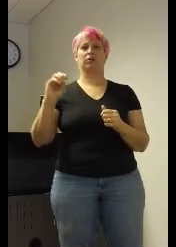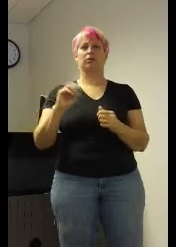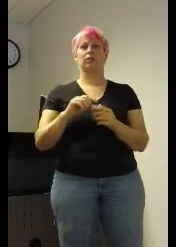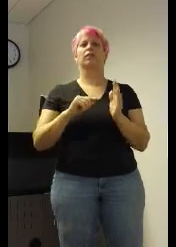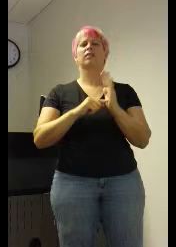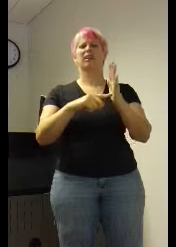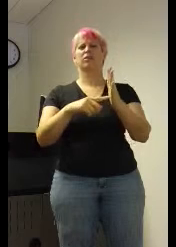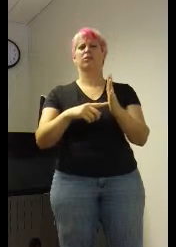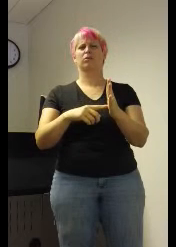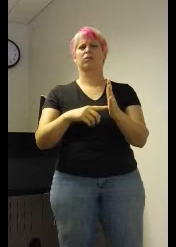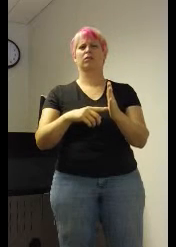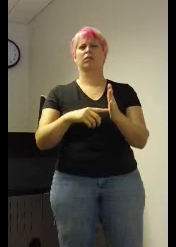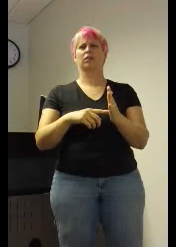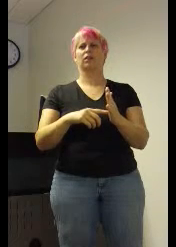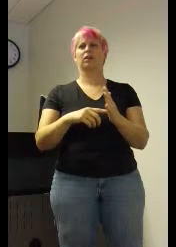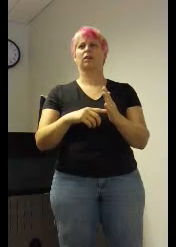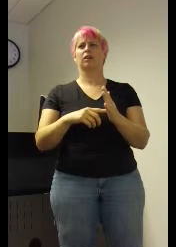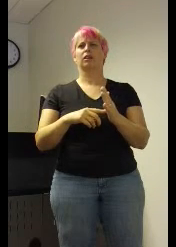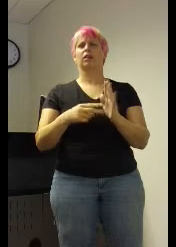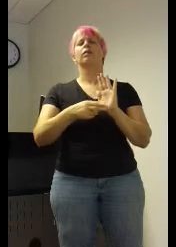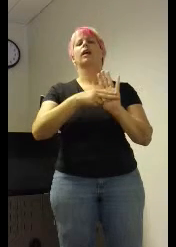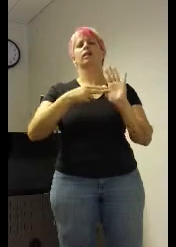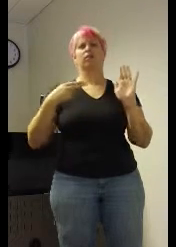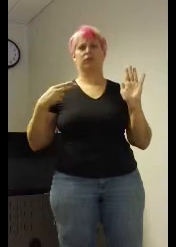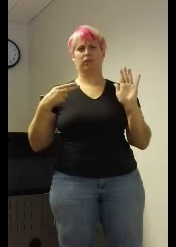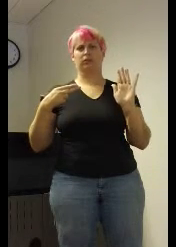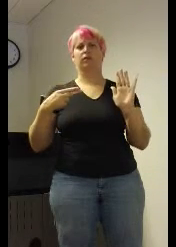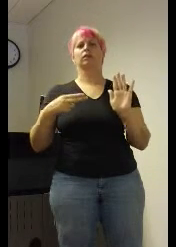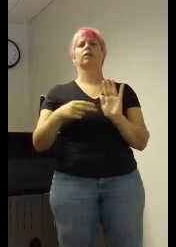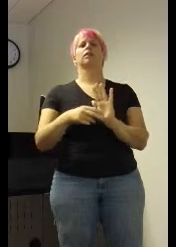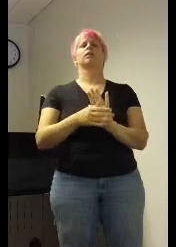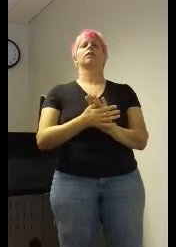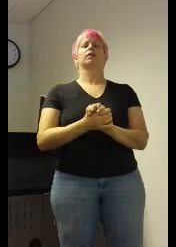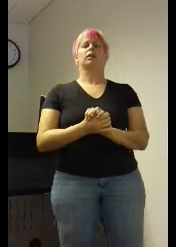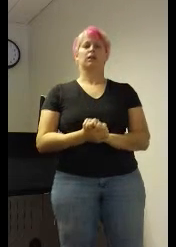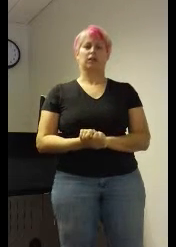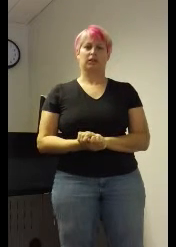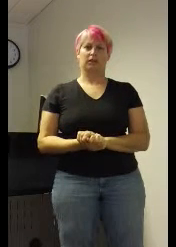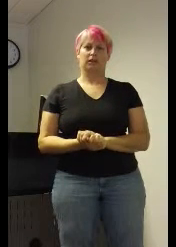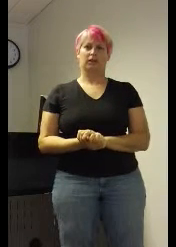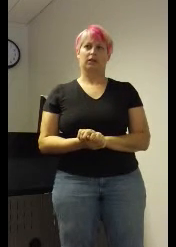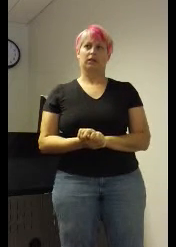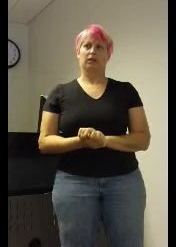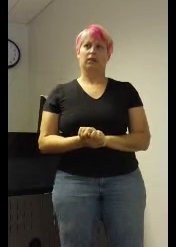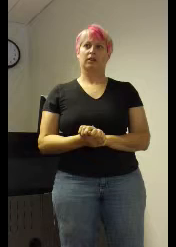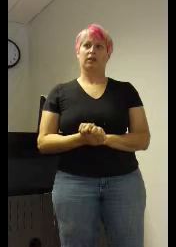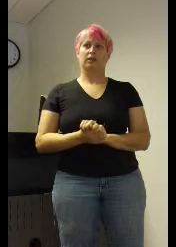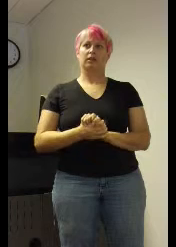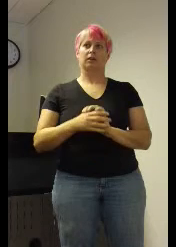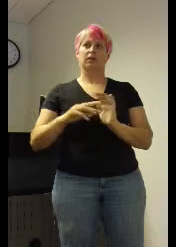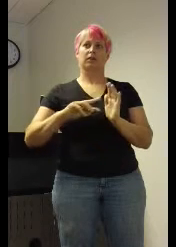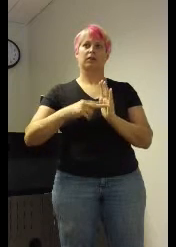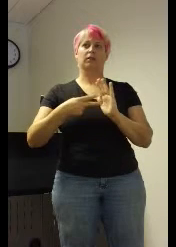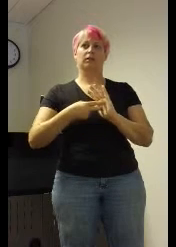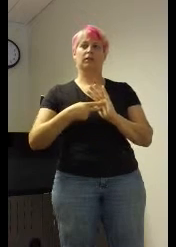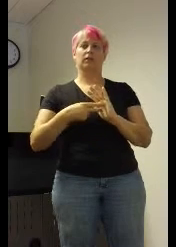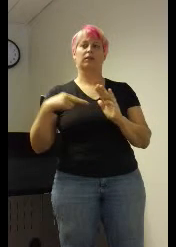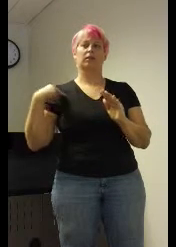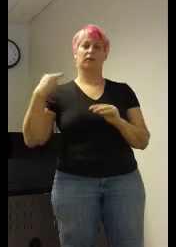So this goes through the genes question. Don't worry, there's no quiz. I can't even memorize all this stuff.